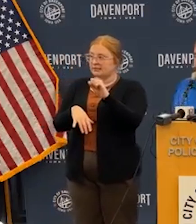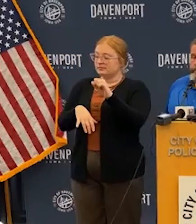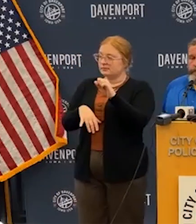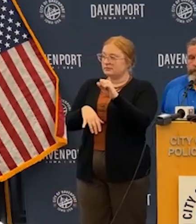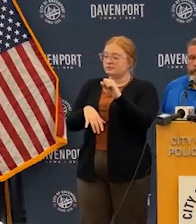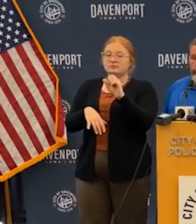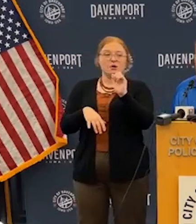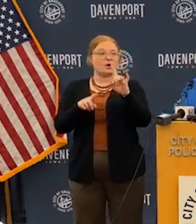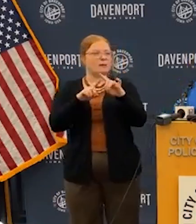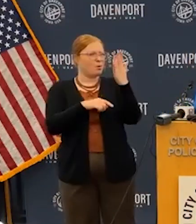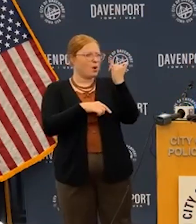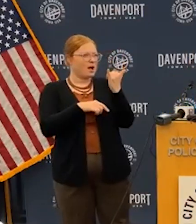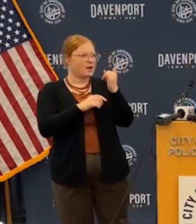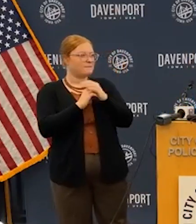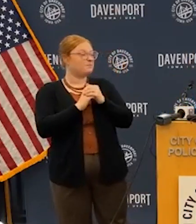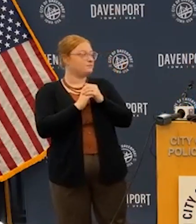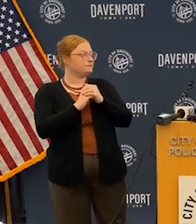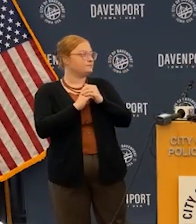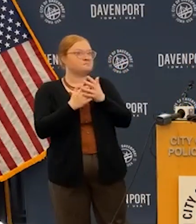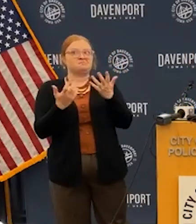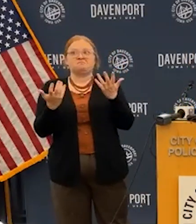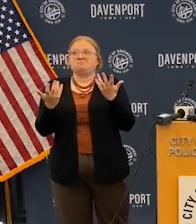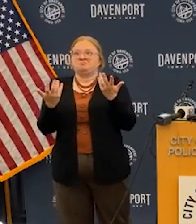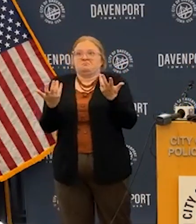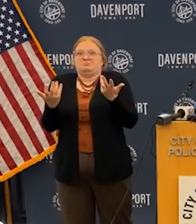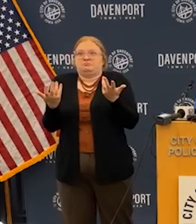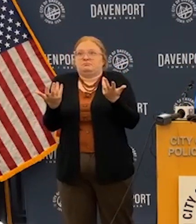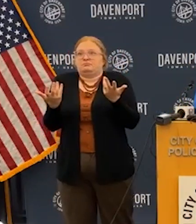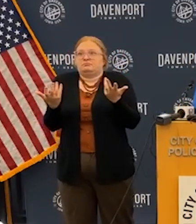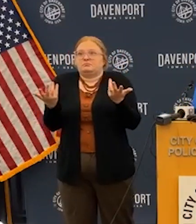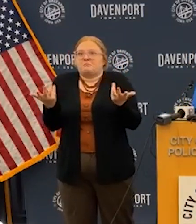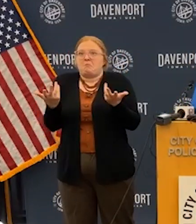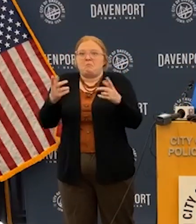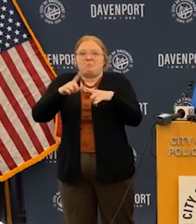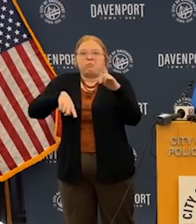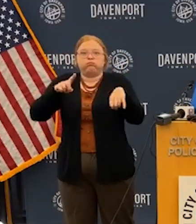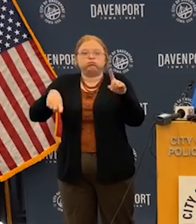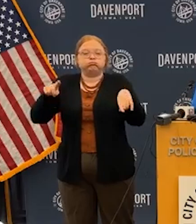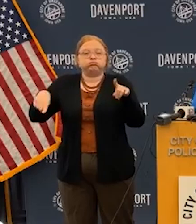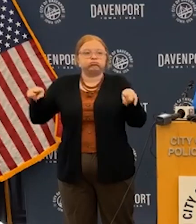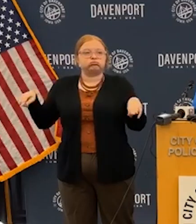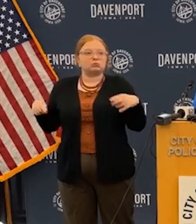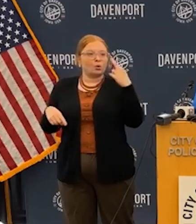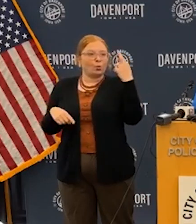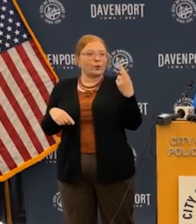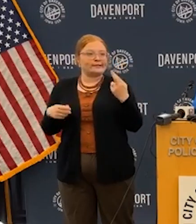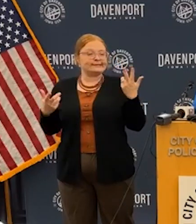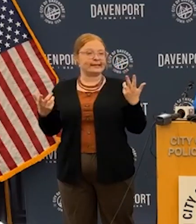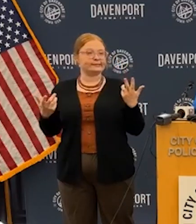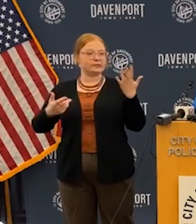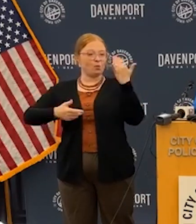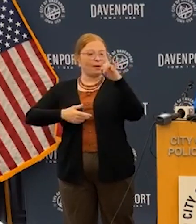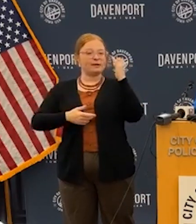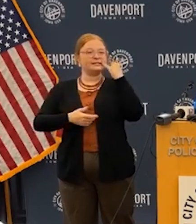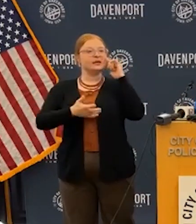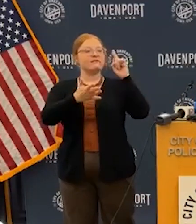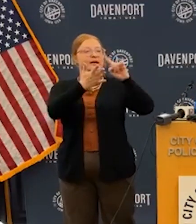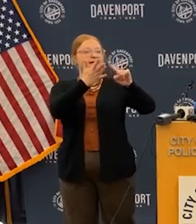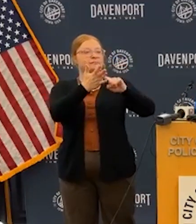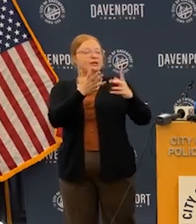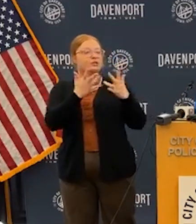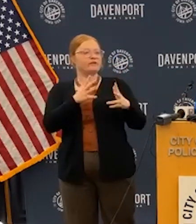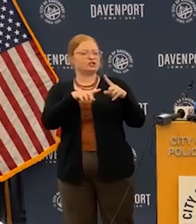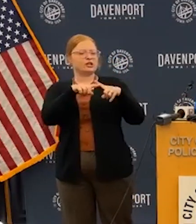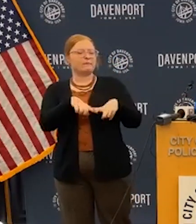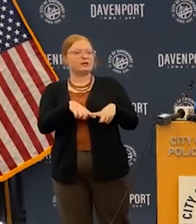Various reasons. When inspections are done, it depends what was called, right? Sometimes it's just they don't maintain the building, they don't make the repair,